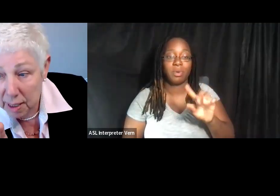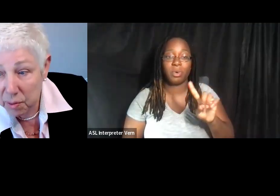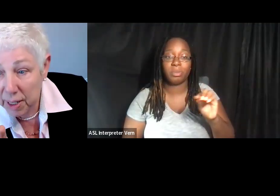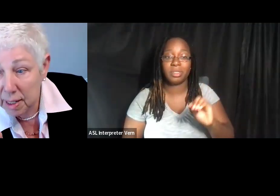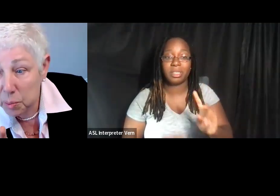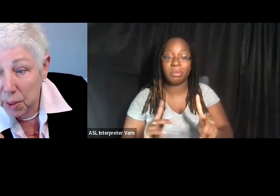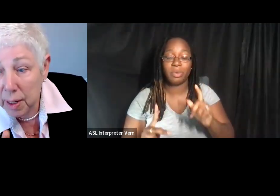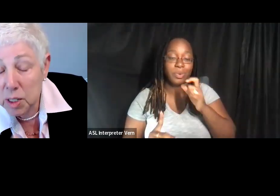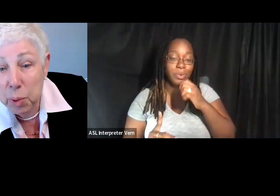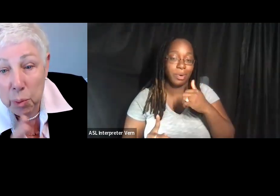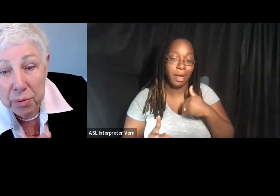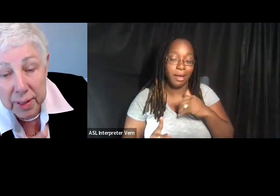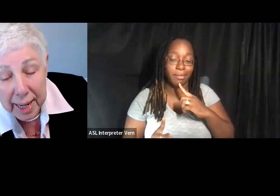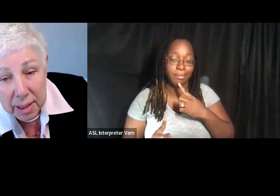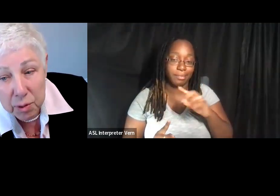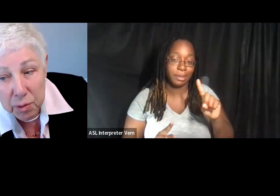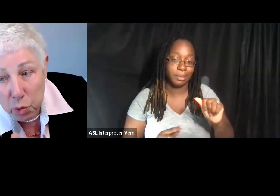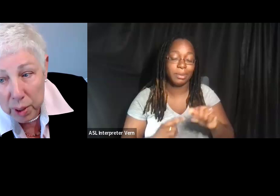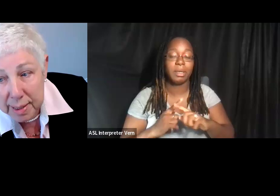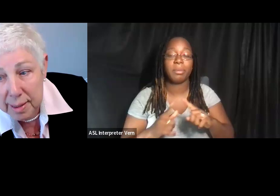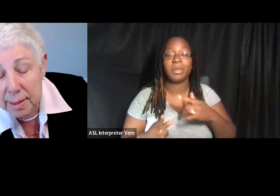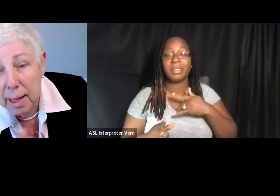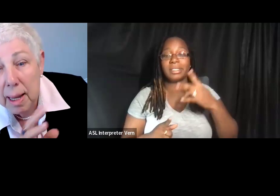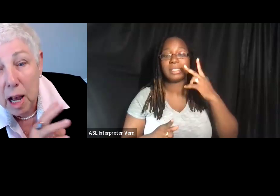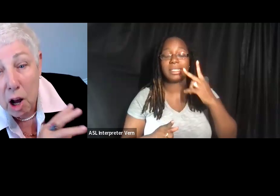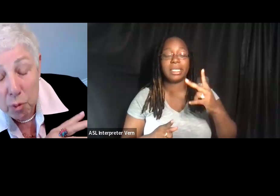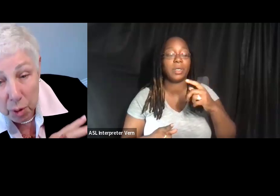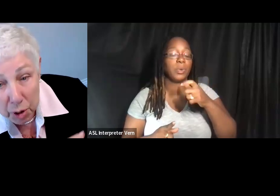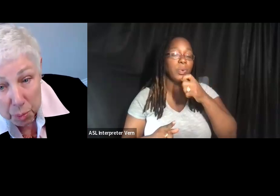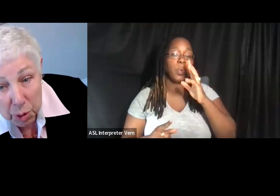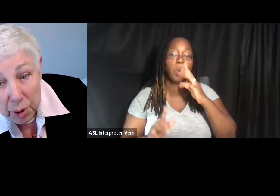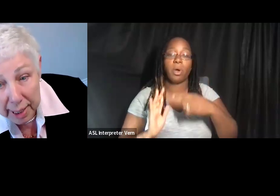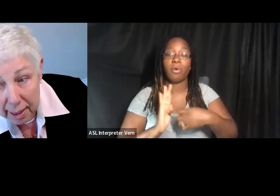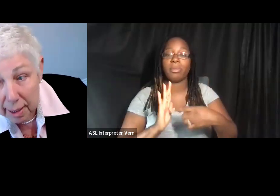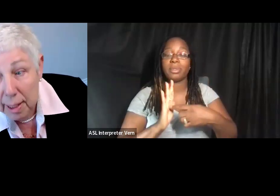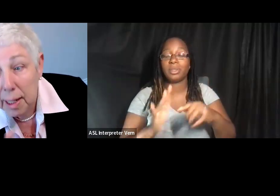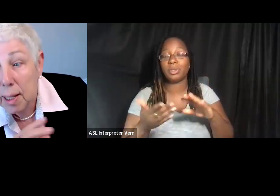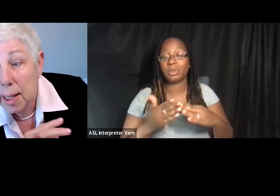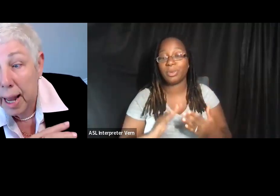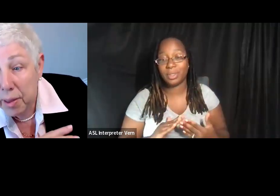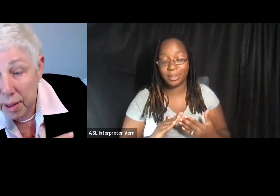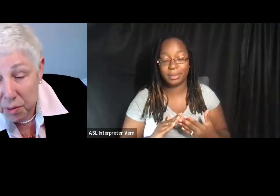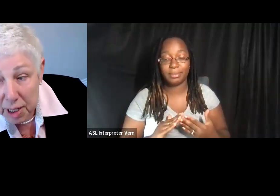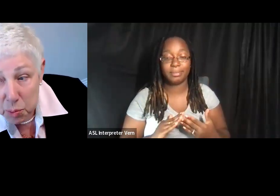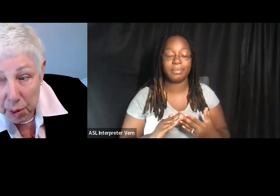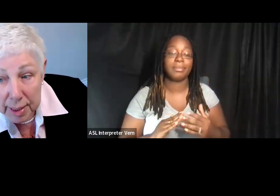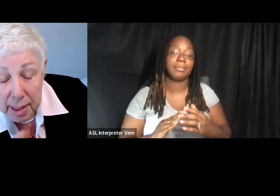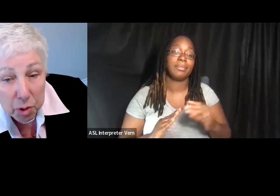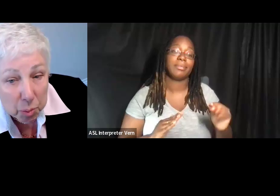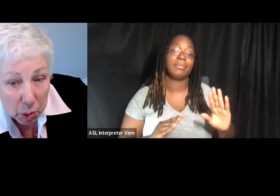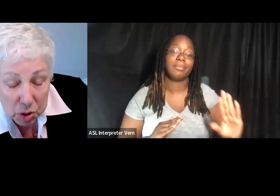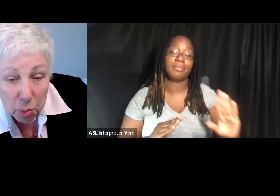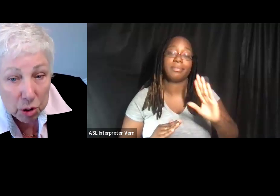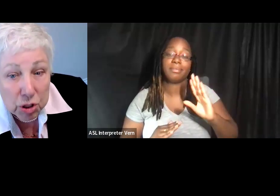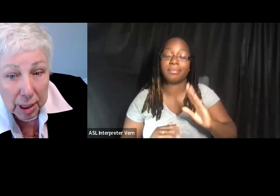who have significant disabilities, but reflective of the voices of the community and the lived experience